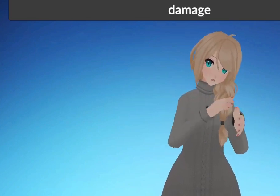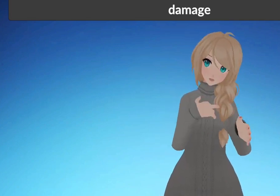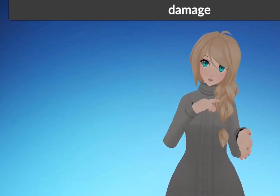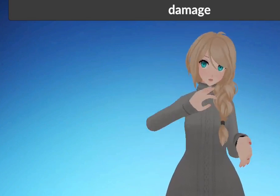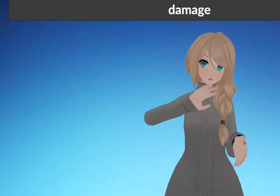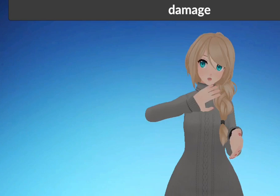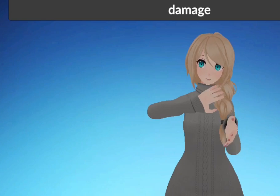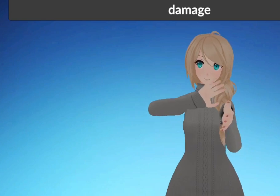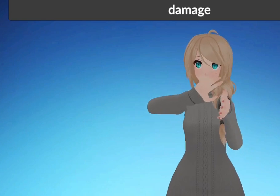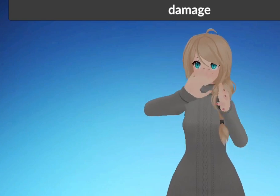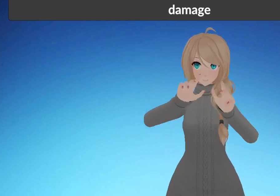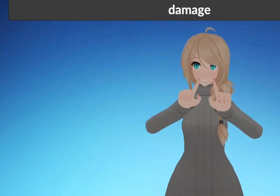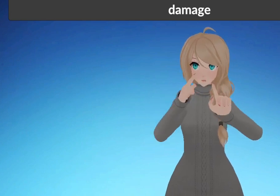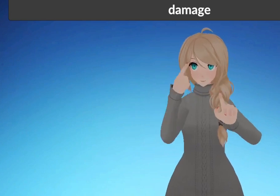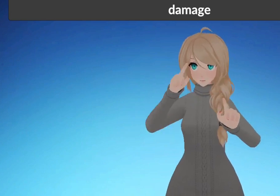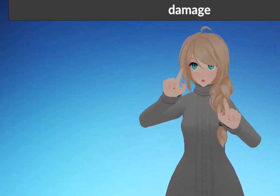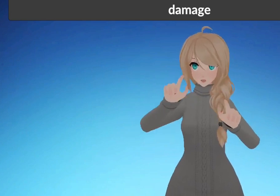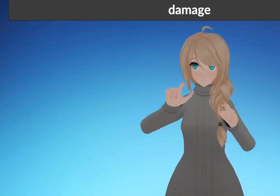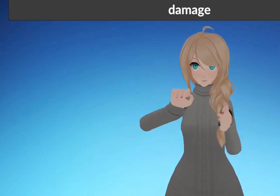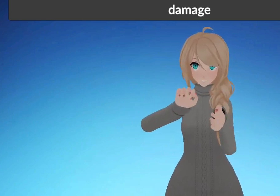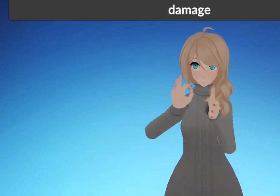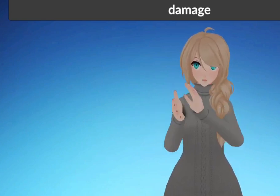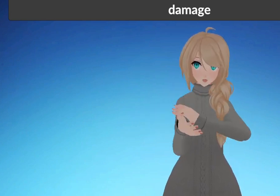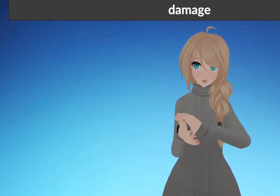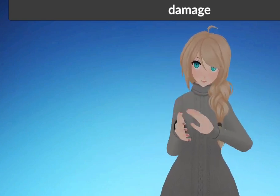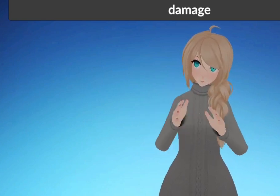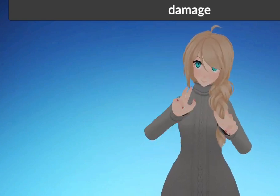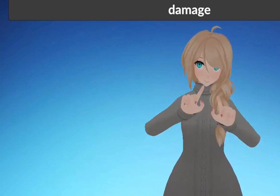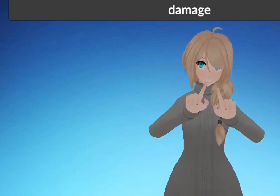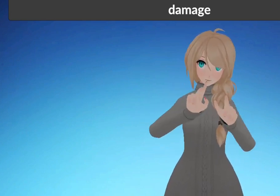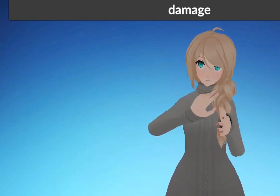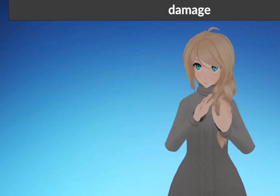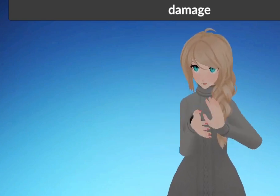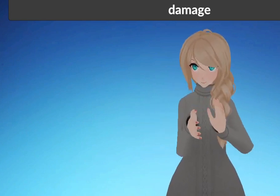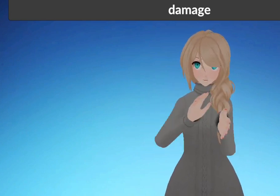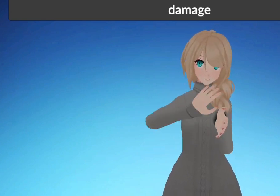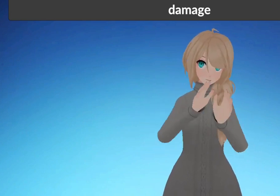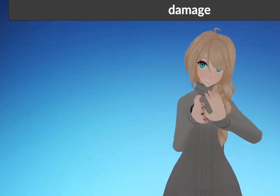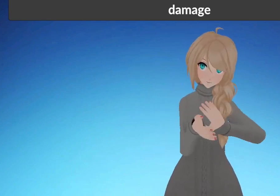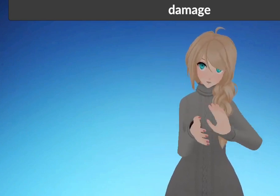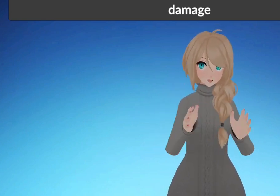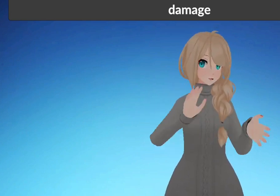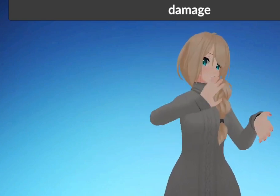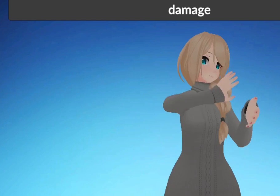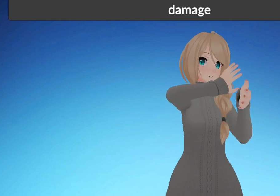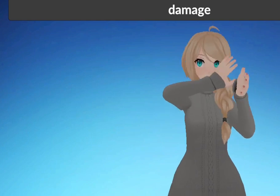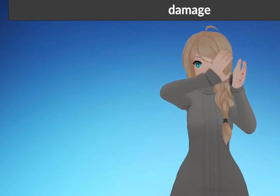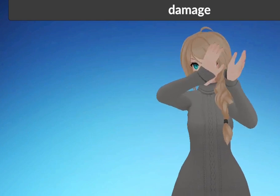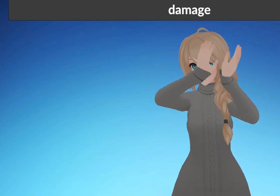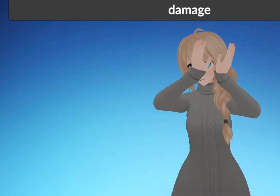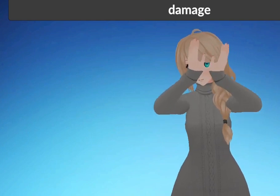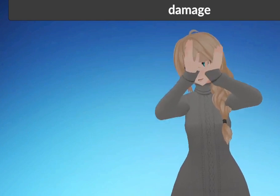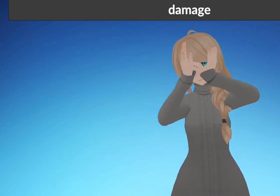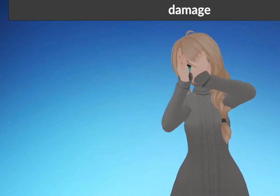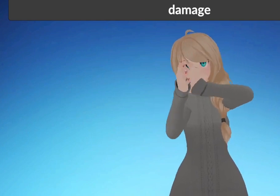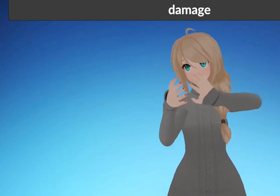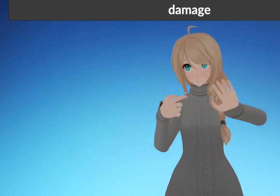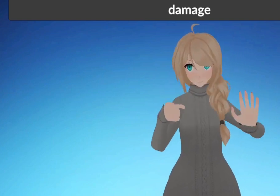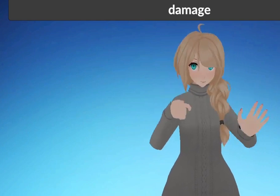I will, the same for destroy. Same damage. Destroy. Destroy.